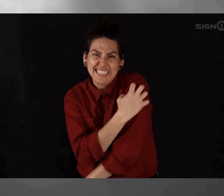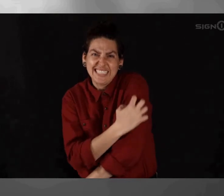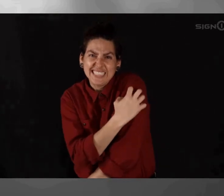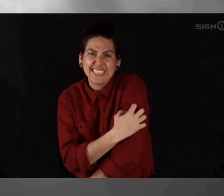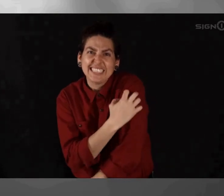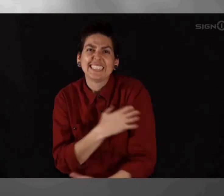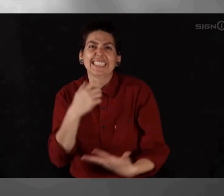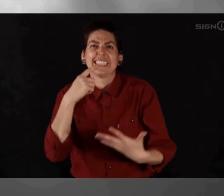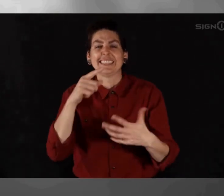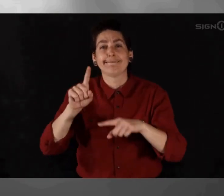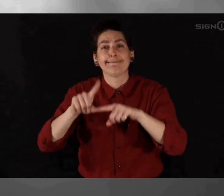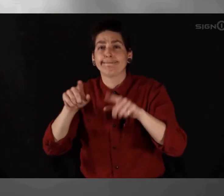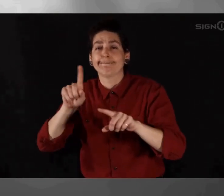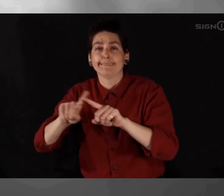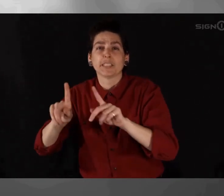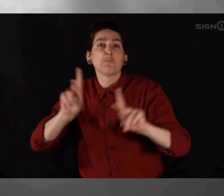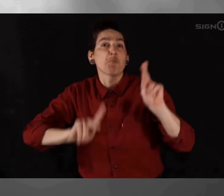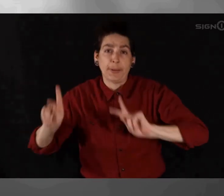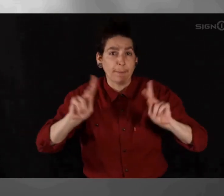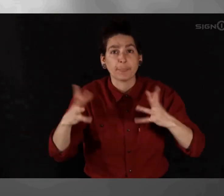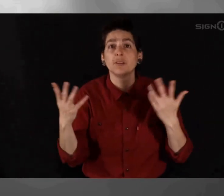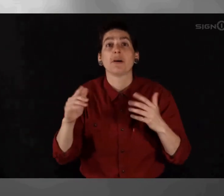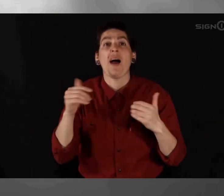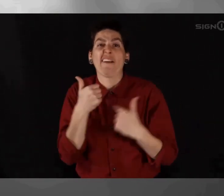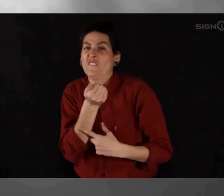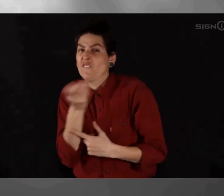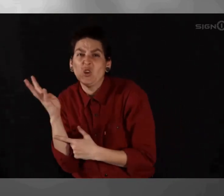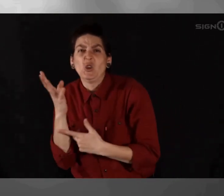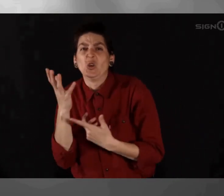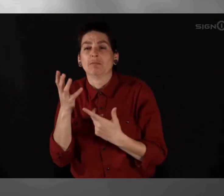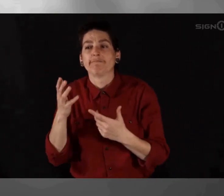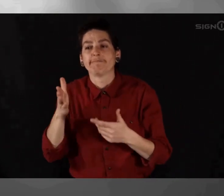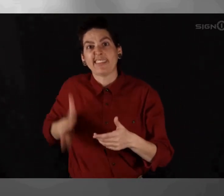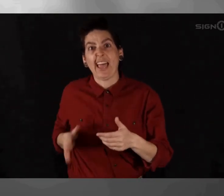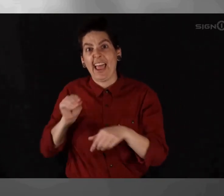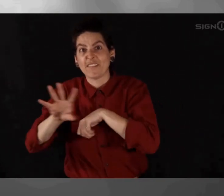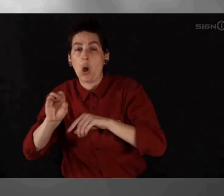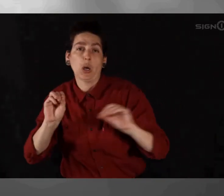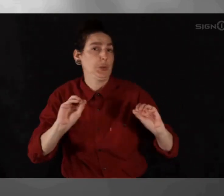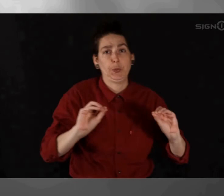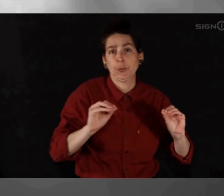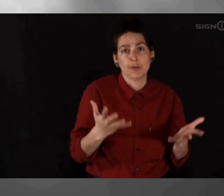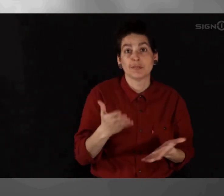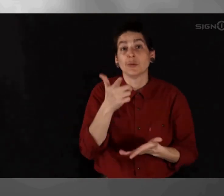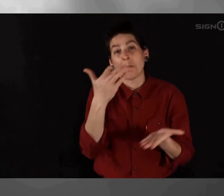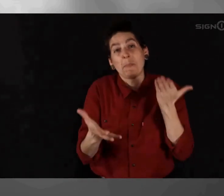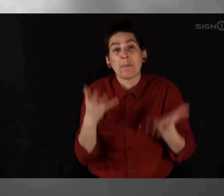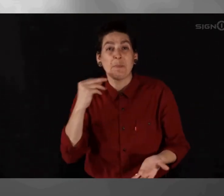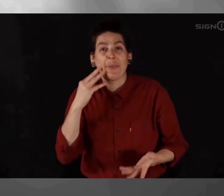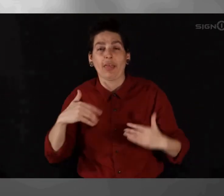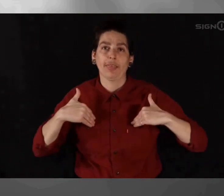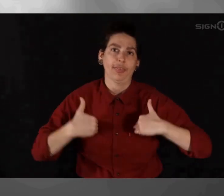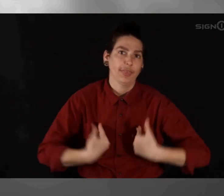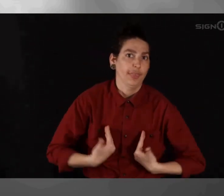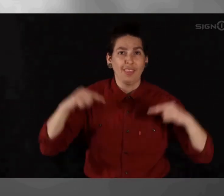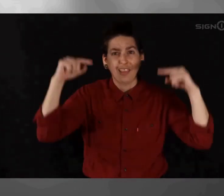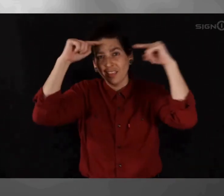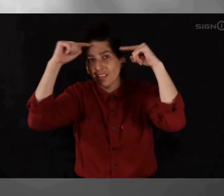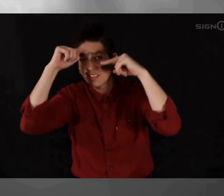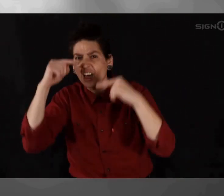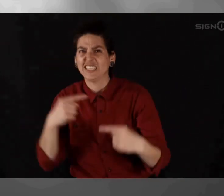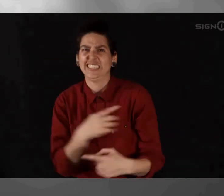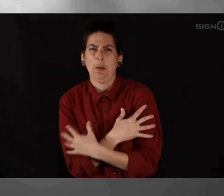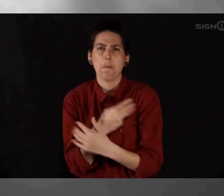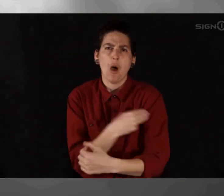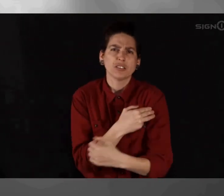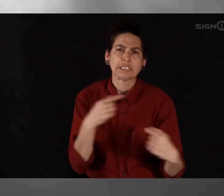no side effects. You may experience mild fatigue, headaches, muscle aches, joint pain, chills, or